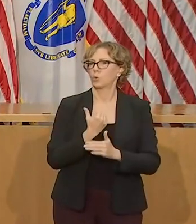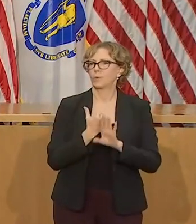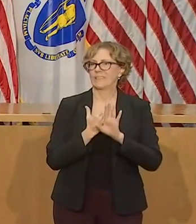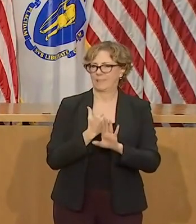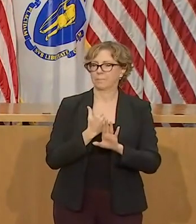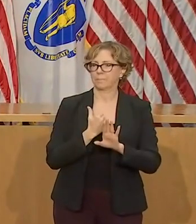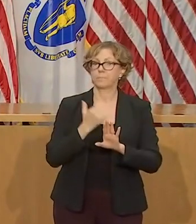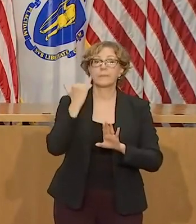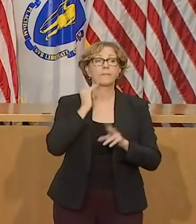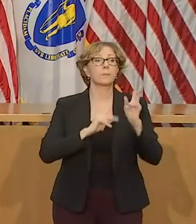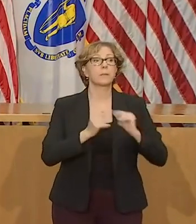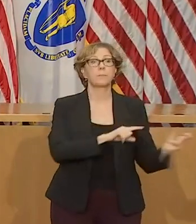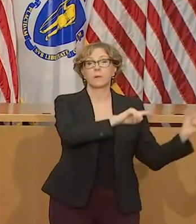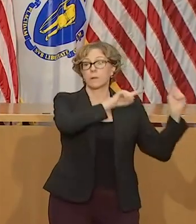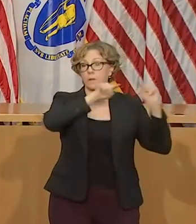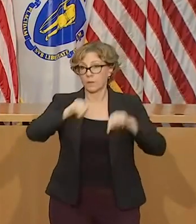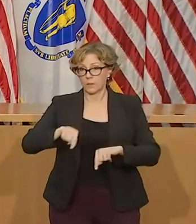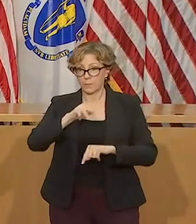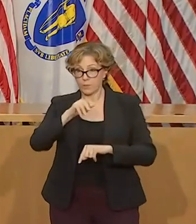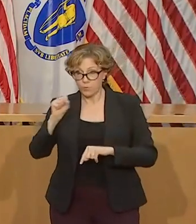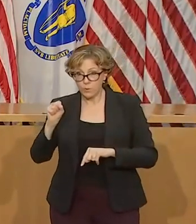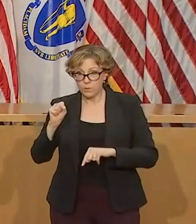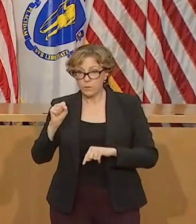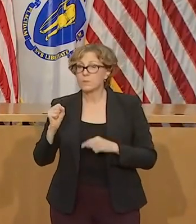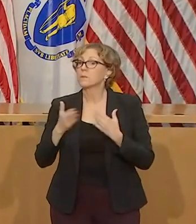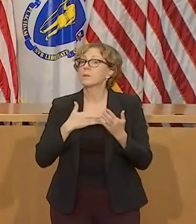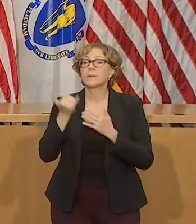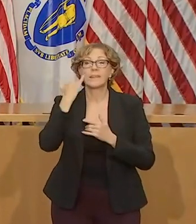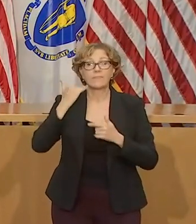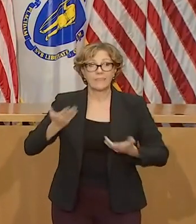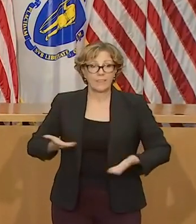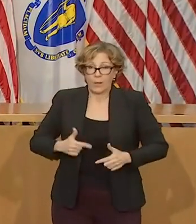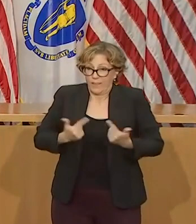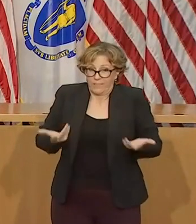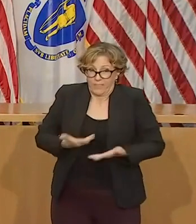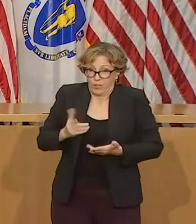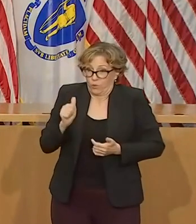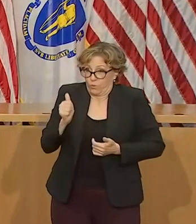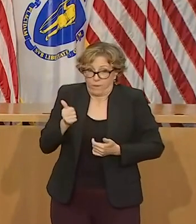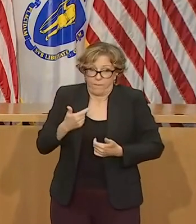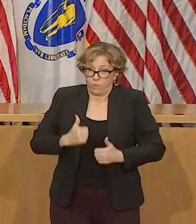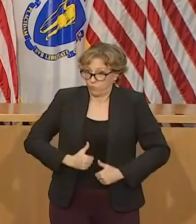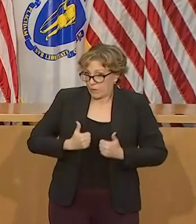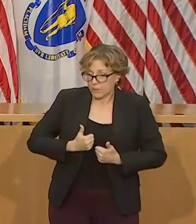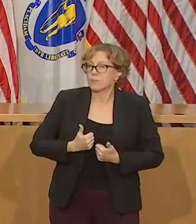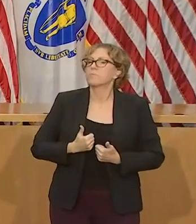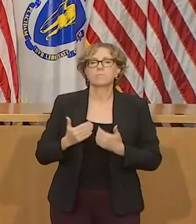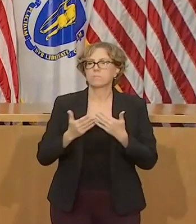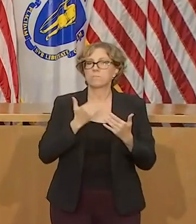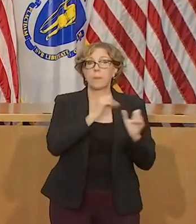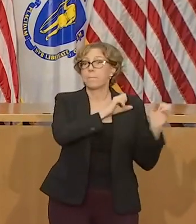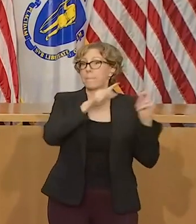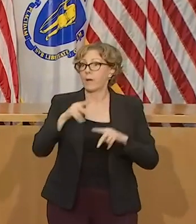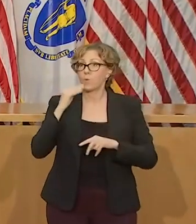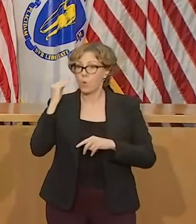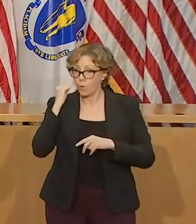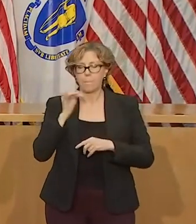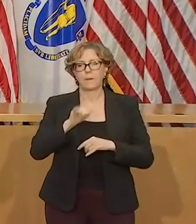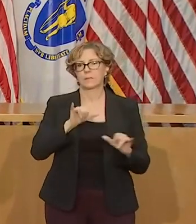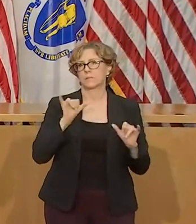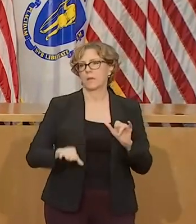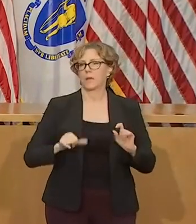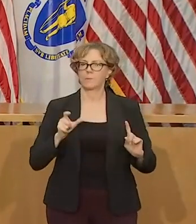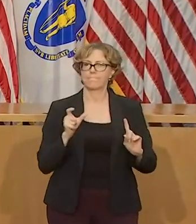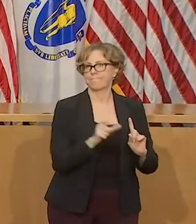residents returning home, are instructed to self-quarantine for 14 days. unless they're travelers from Rhode Island,